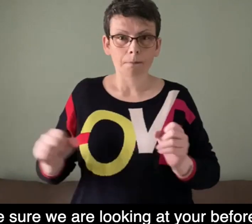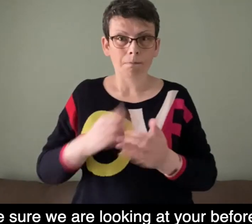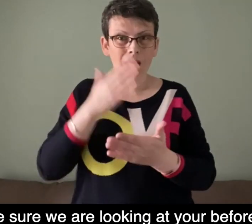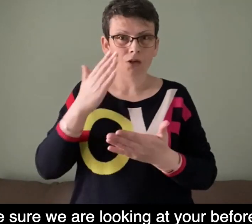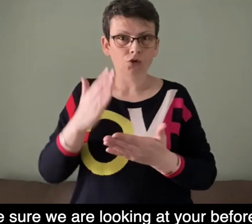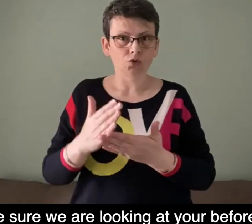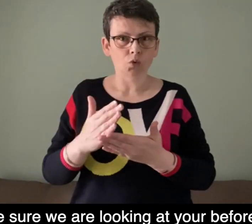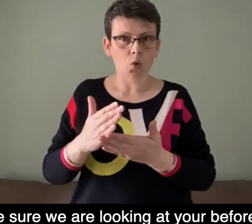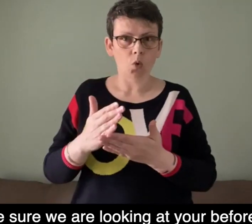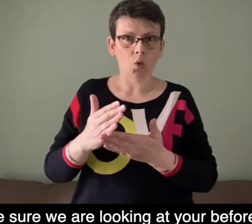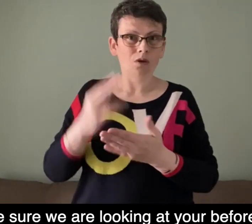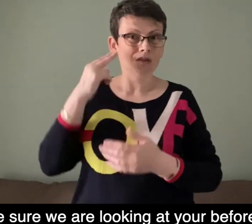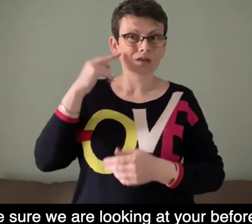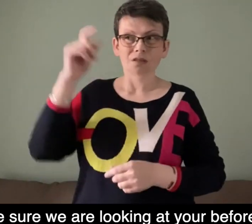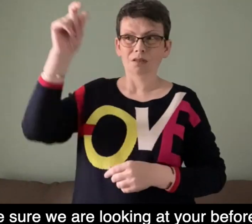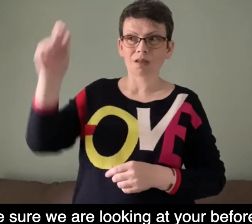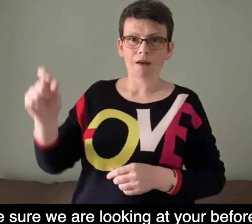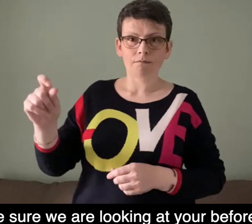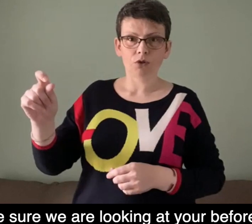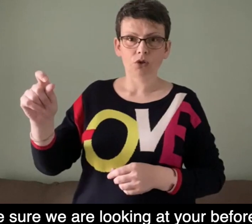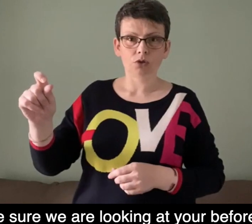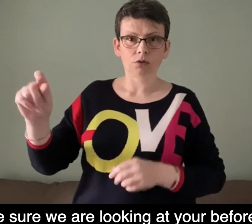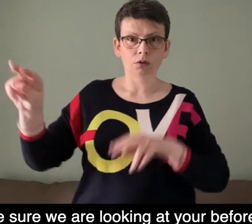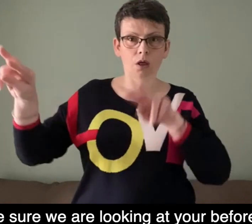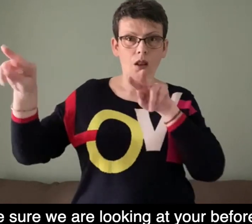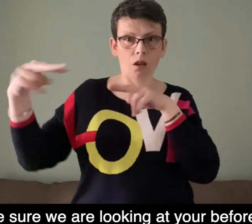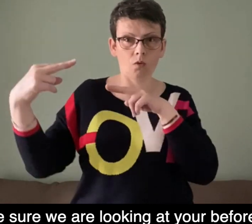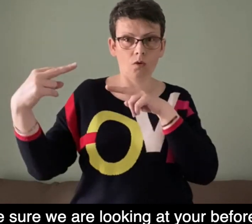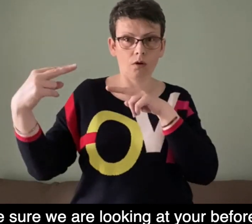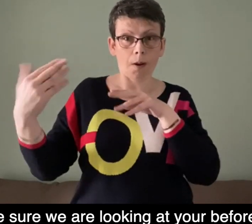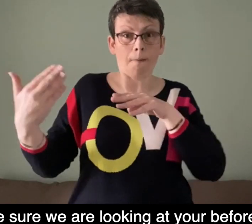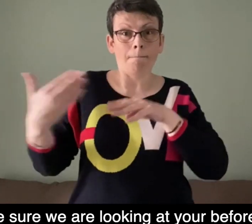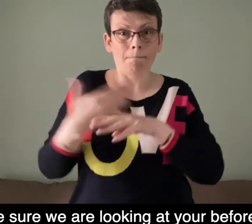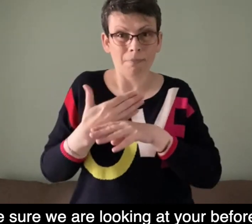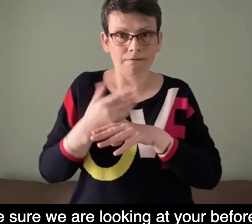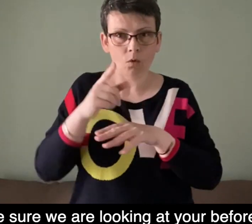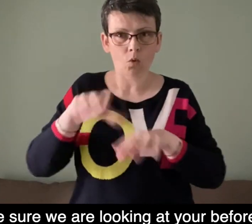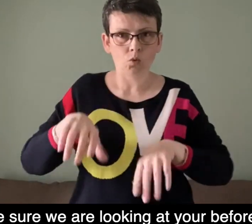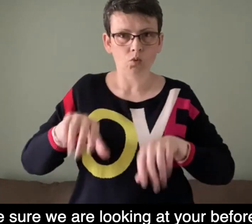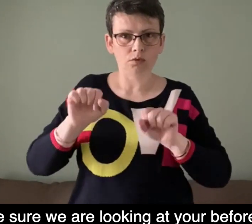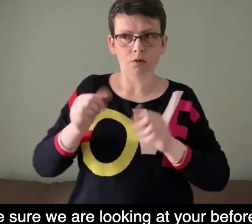make sure we are looking at you before you start to communicate with us.